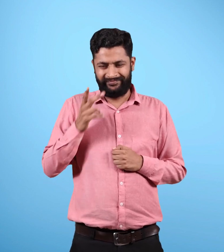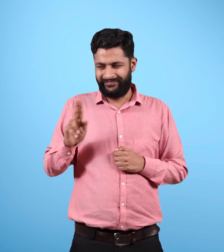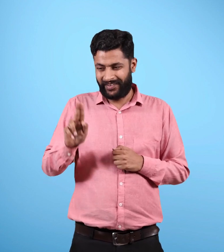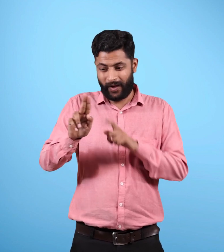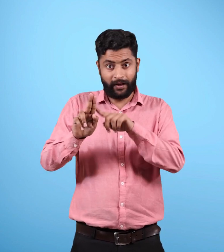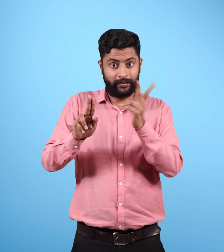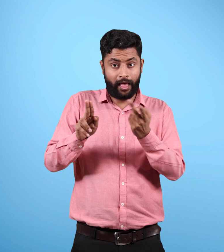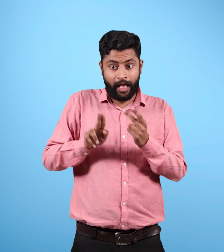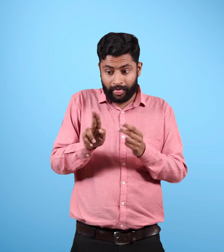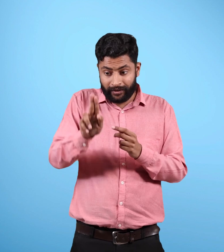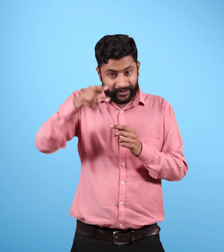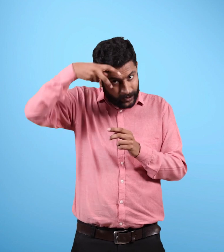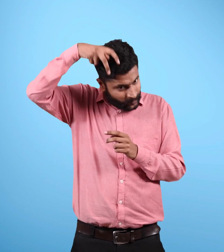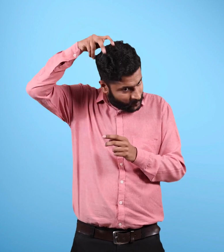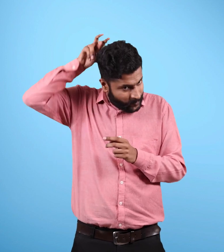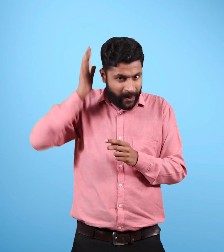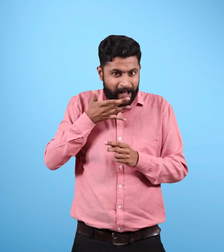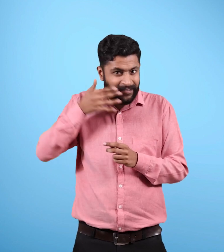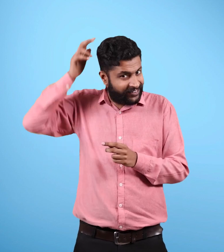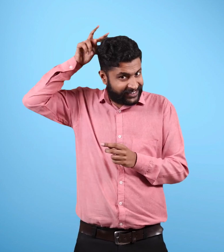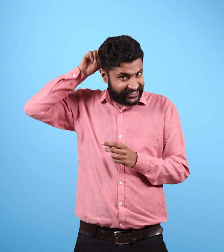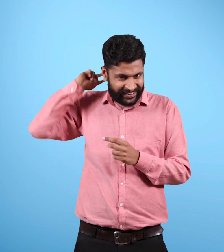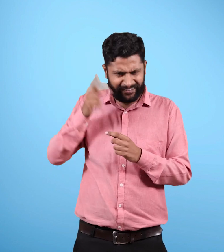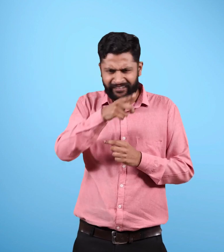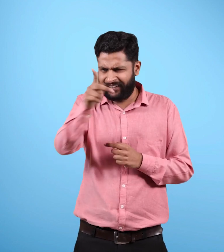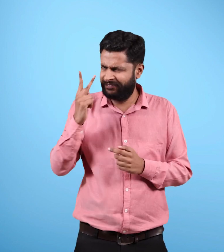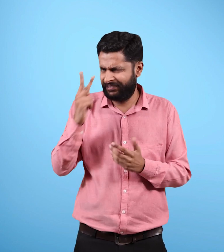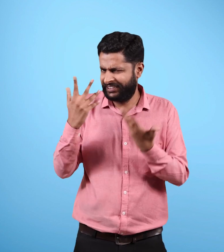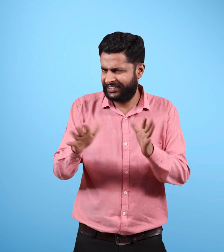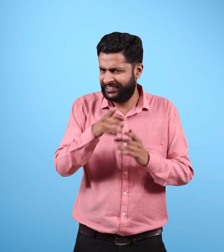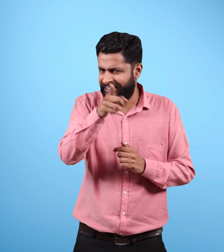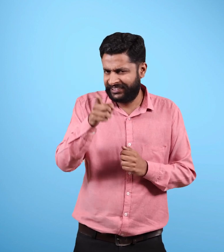You must have seen a garden lizard around your home.